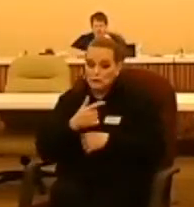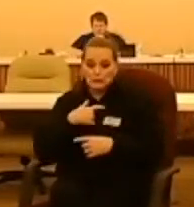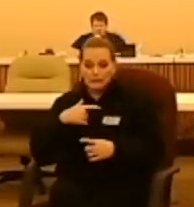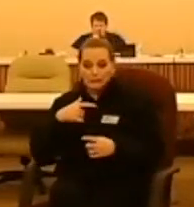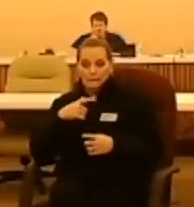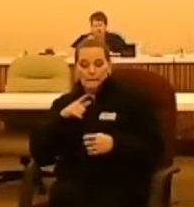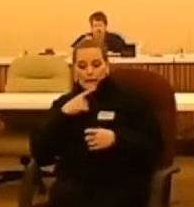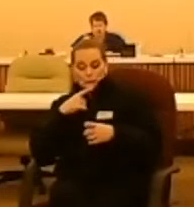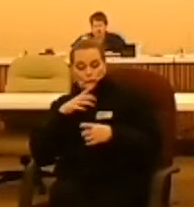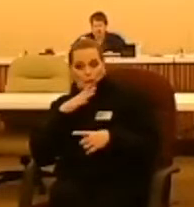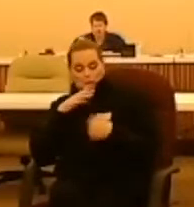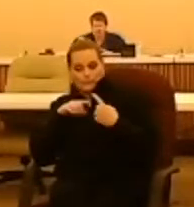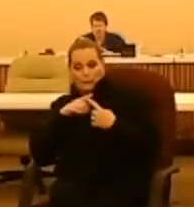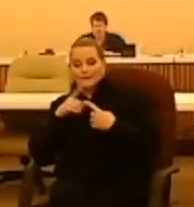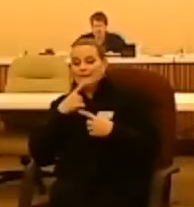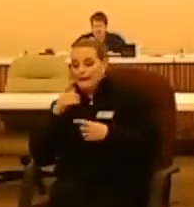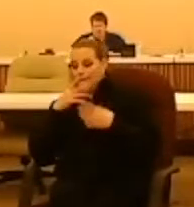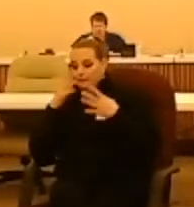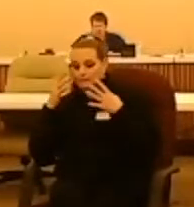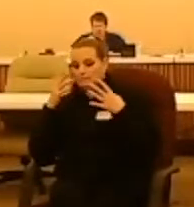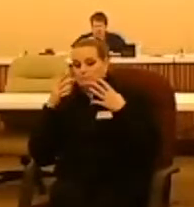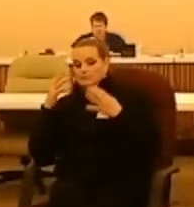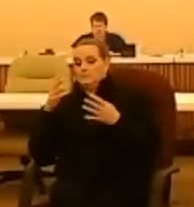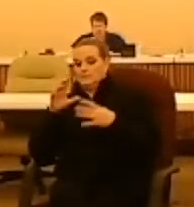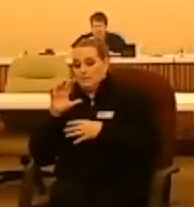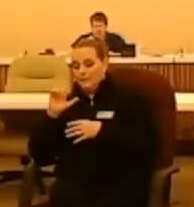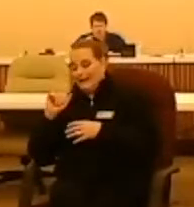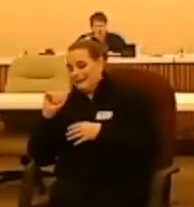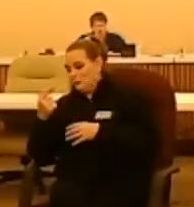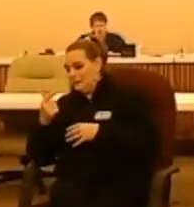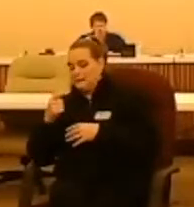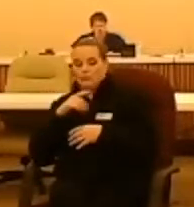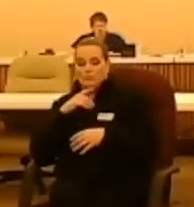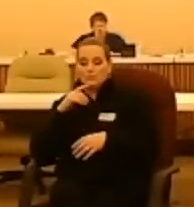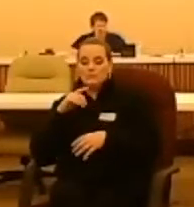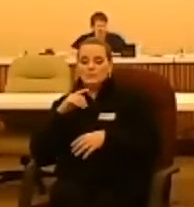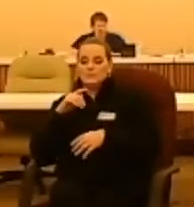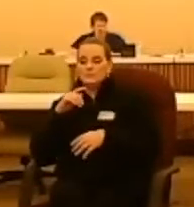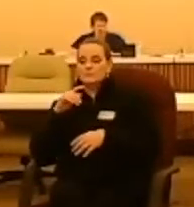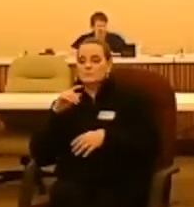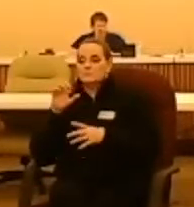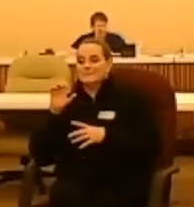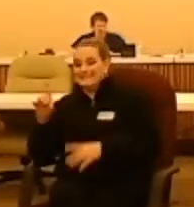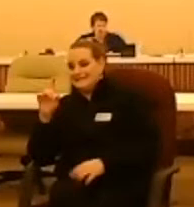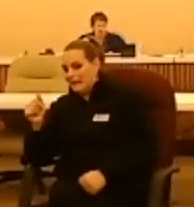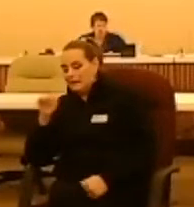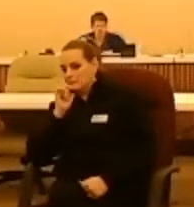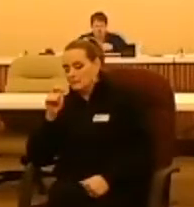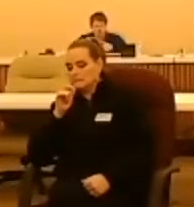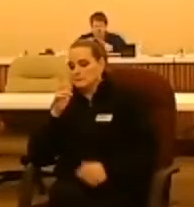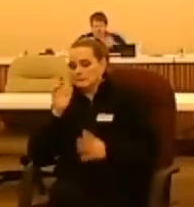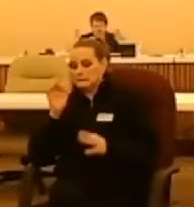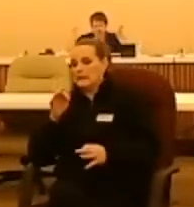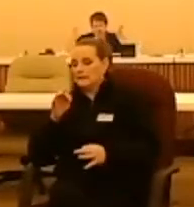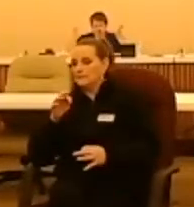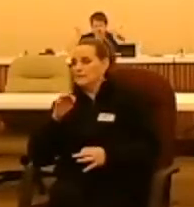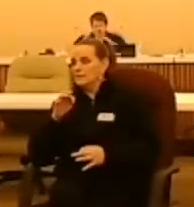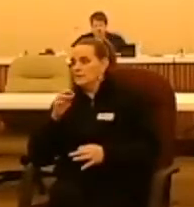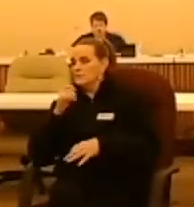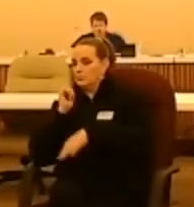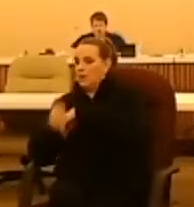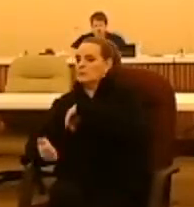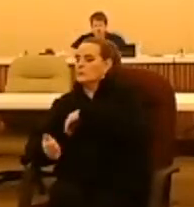gave, if an attorney general does not, or district attorney decides not to pick it up. Well, Right, Steve, but